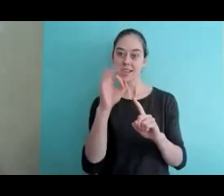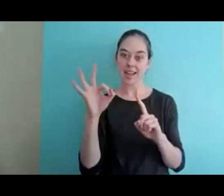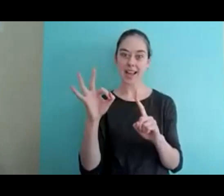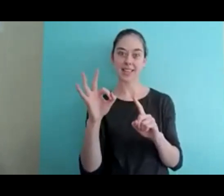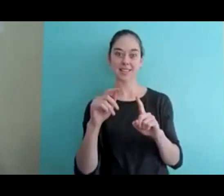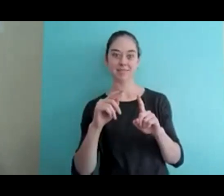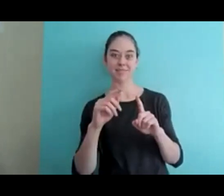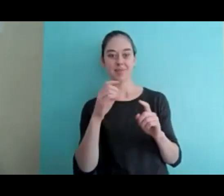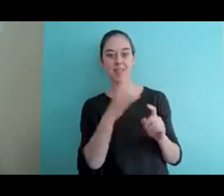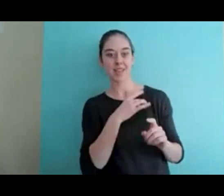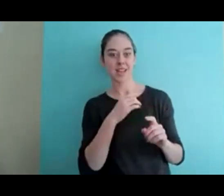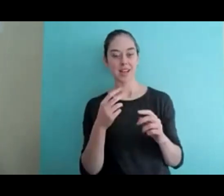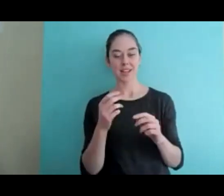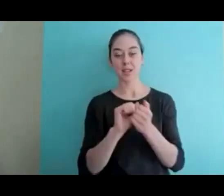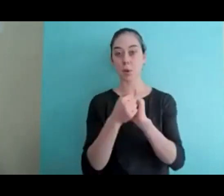good. Okay.